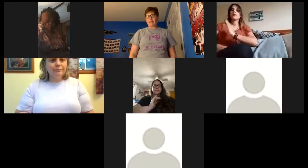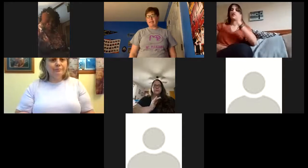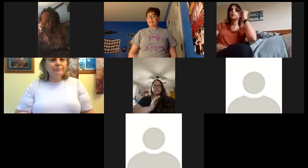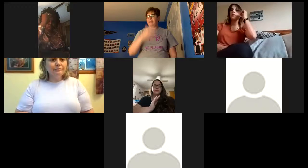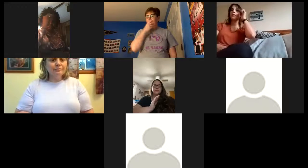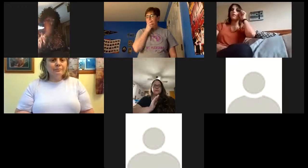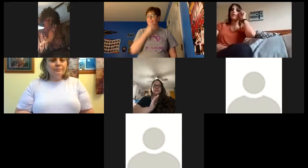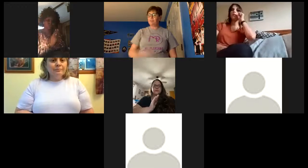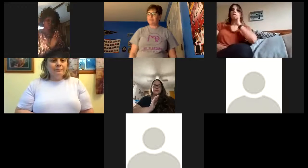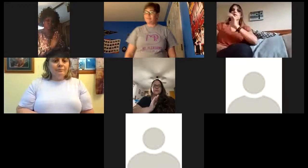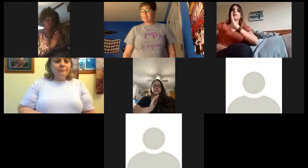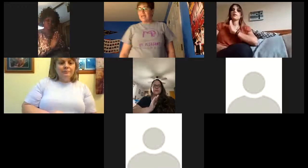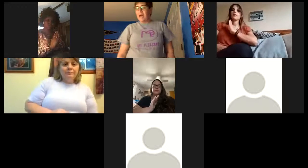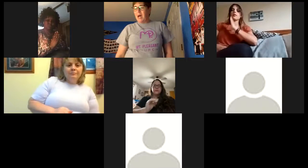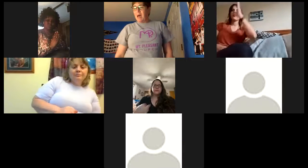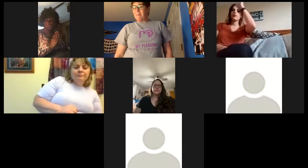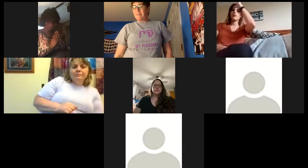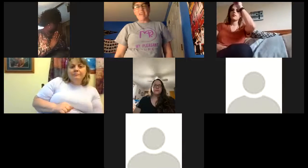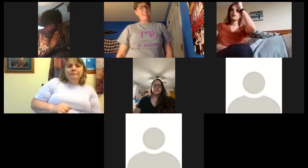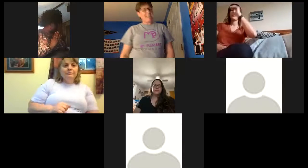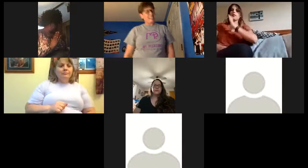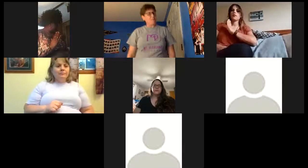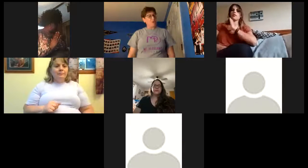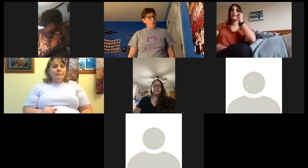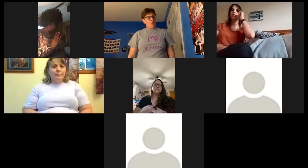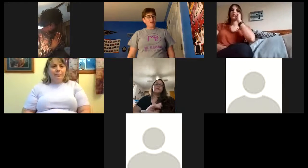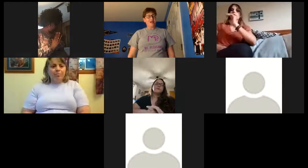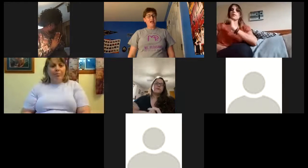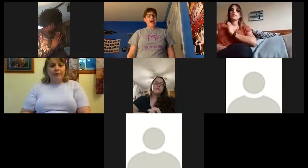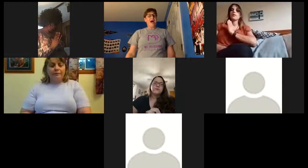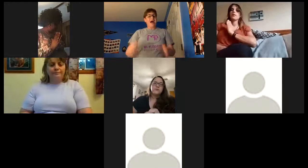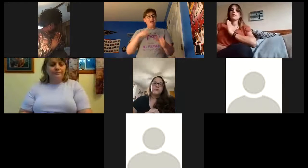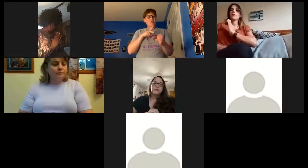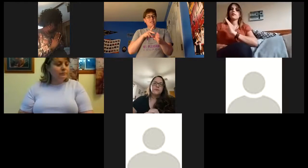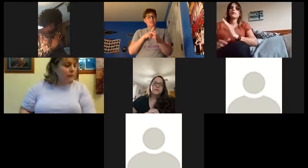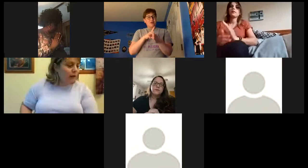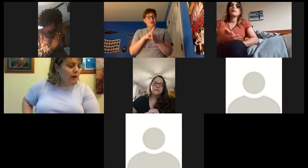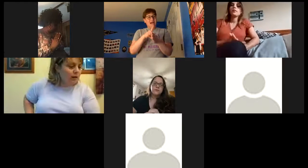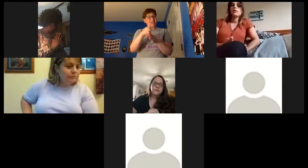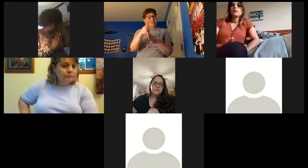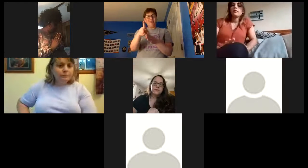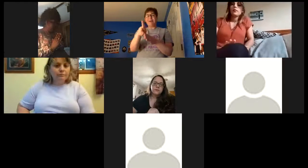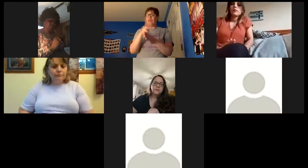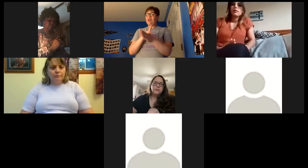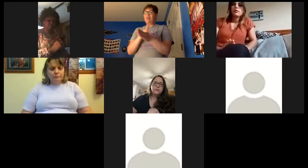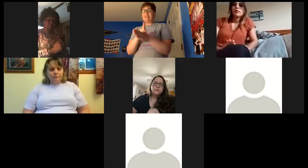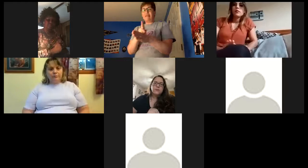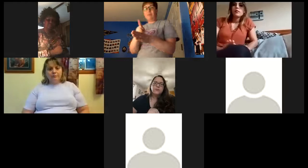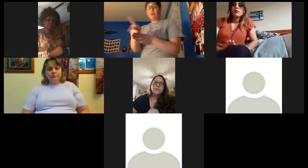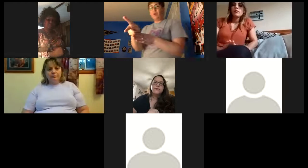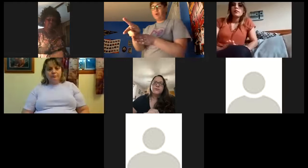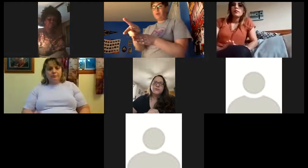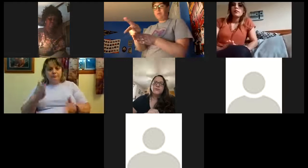week or the next. I'm like, oh, whoops. And then, like I said, pure, I thought we always